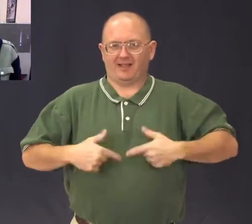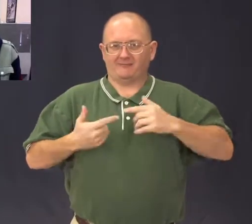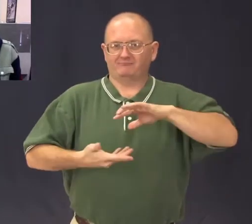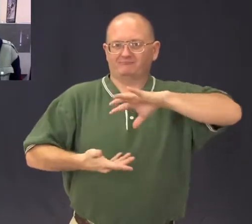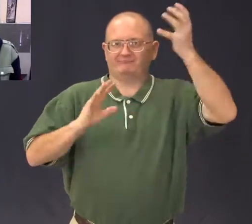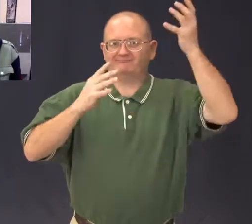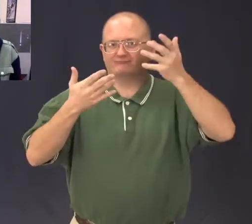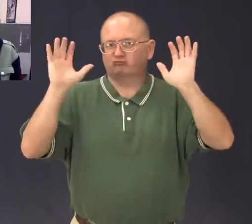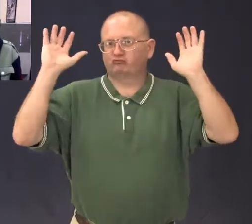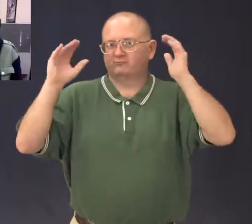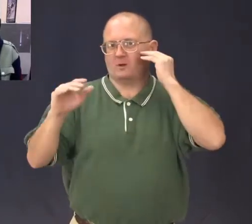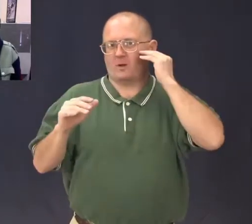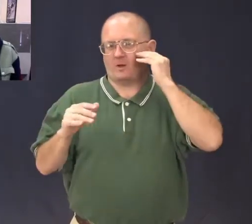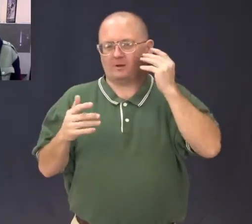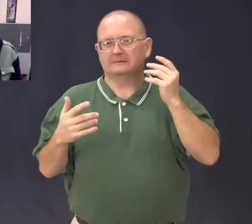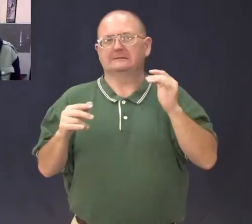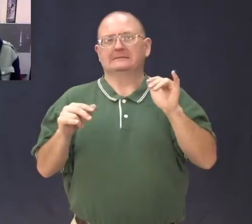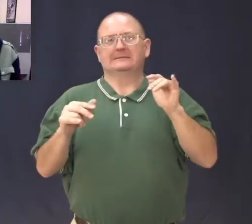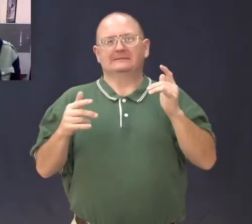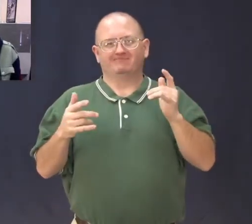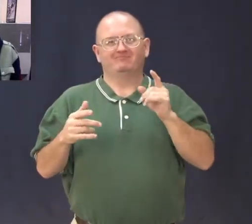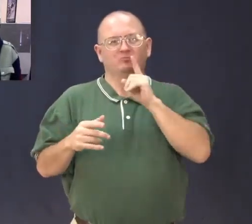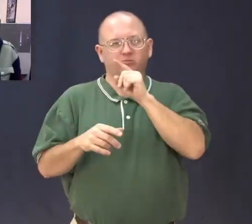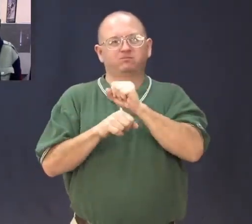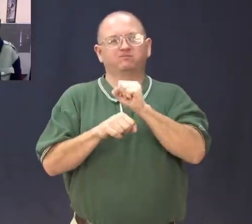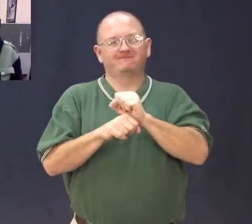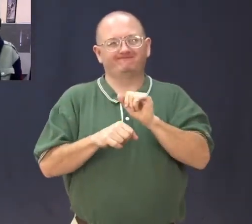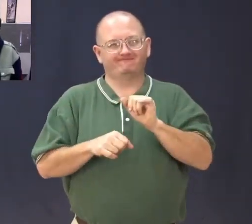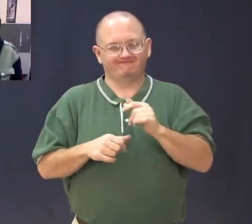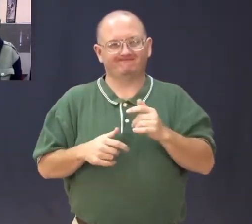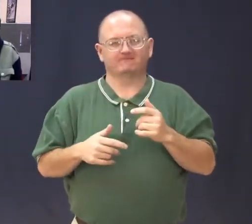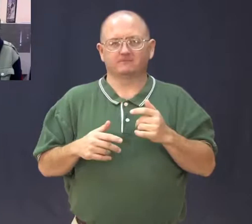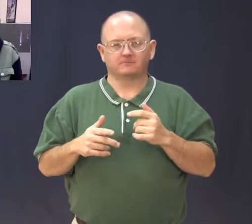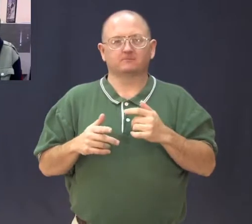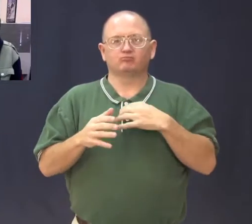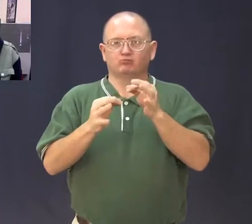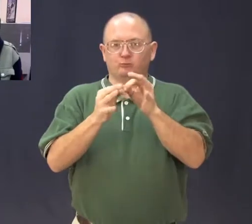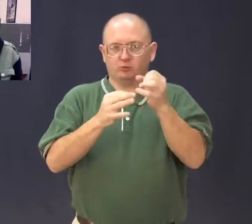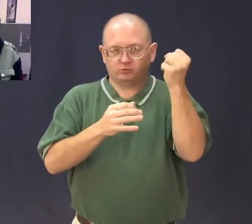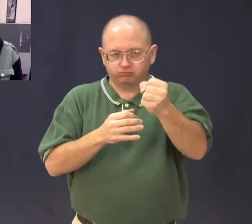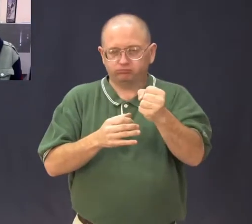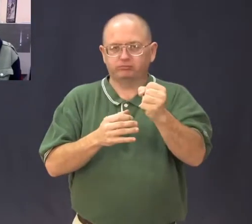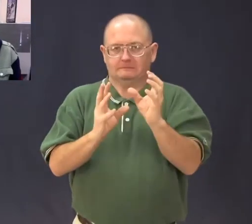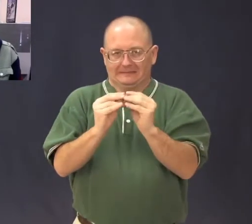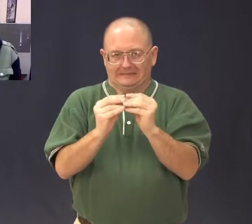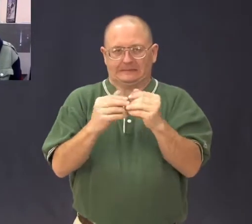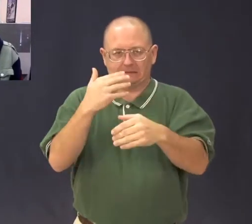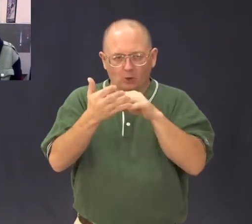lives, and that we did not have control over our own lives anymore because of it.